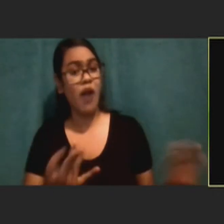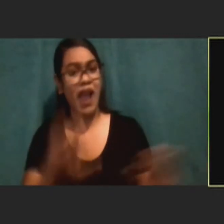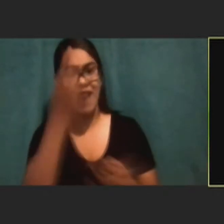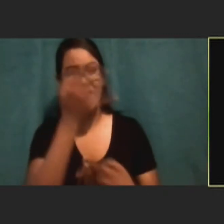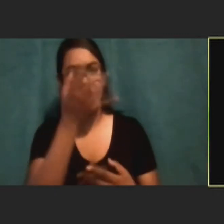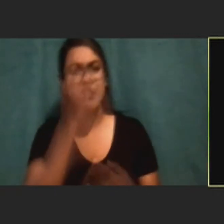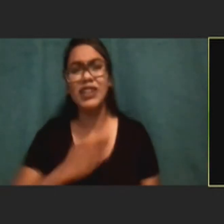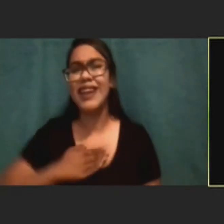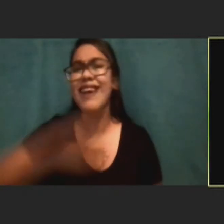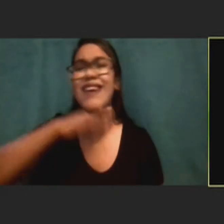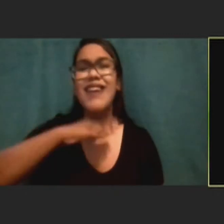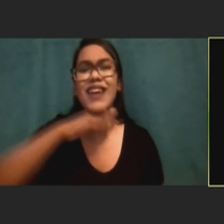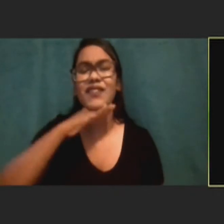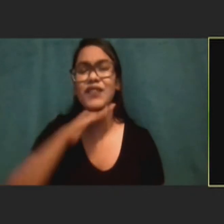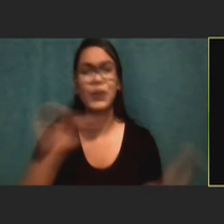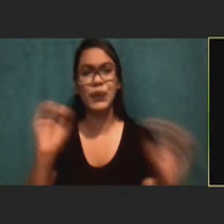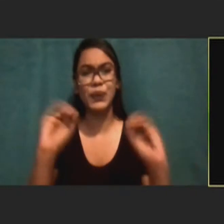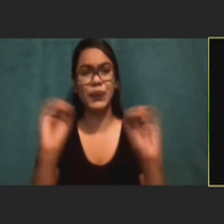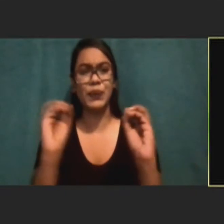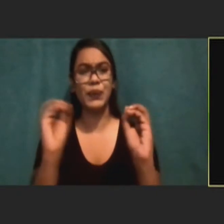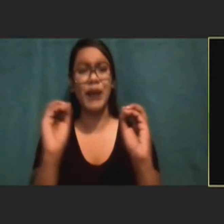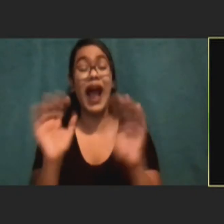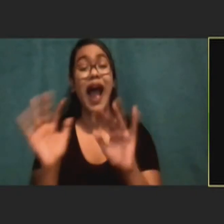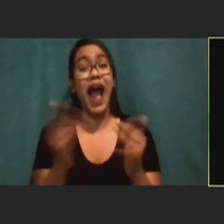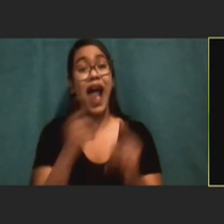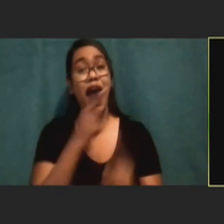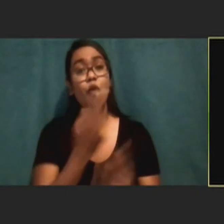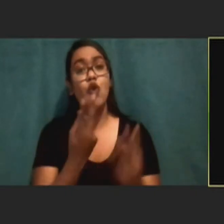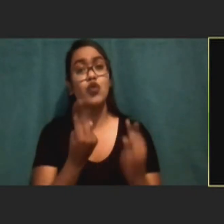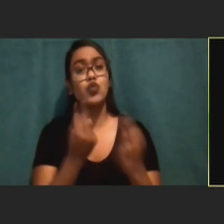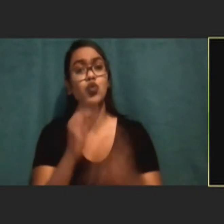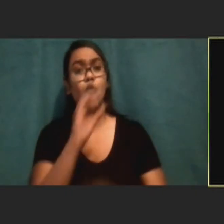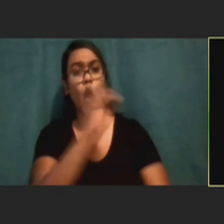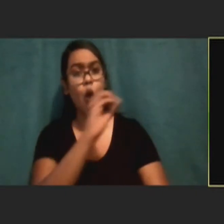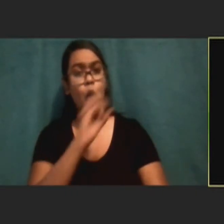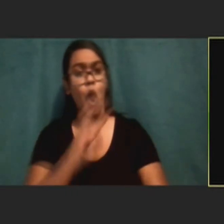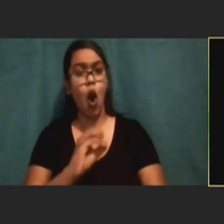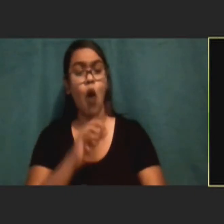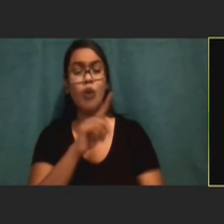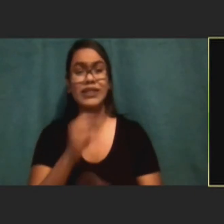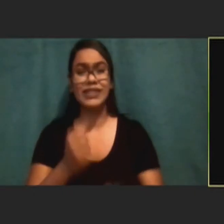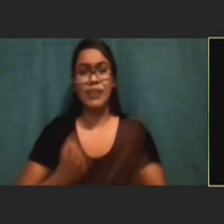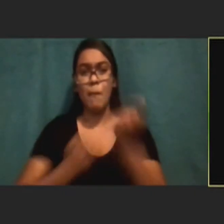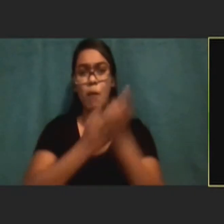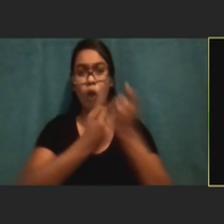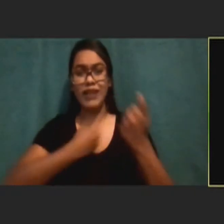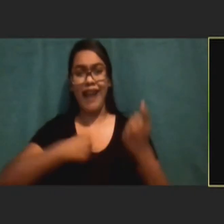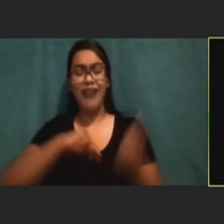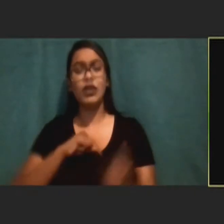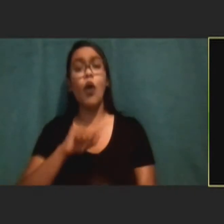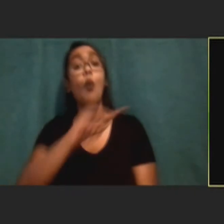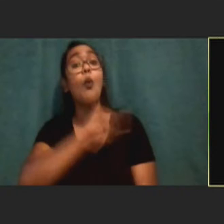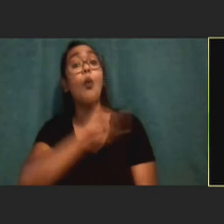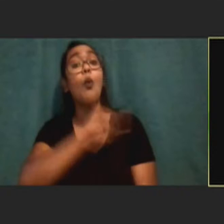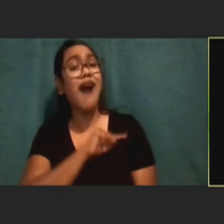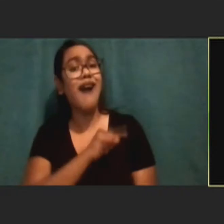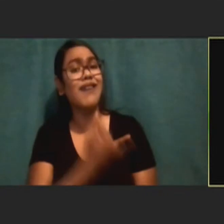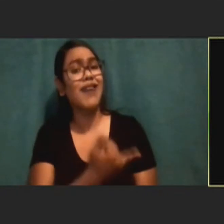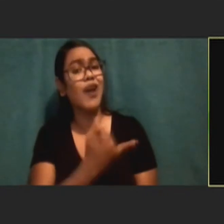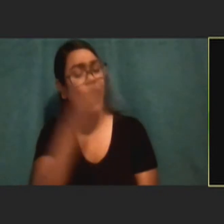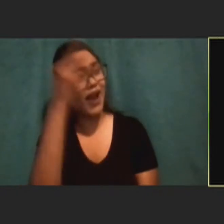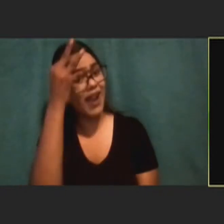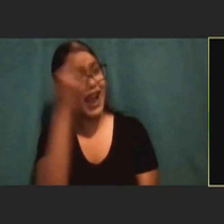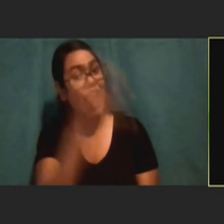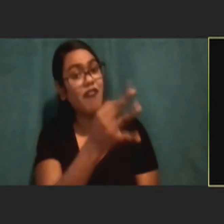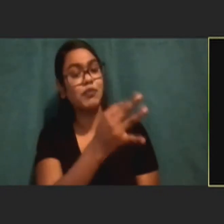the new variant will manifest itself. Why is government using to tell its vaccination